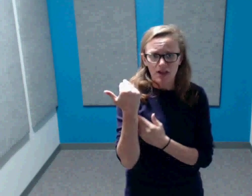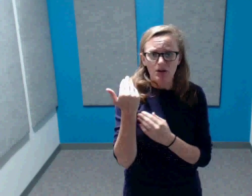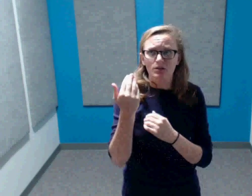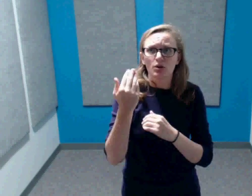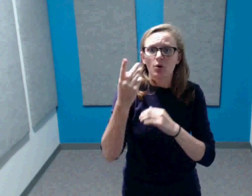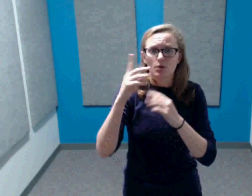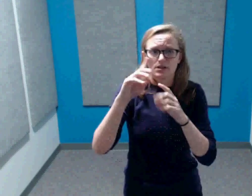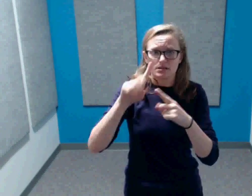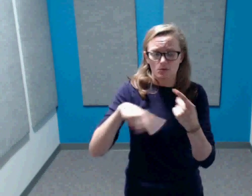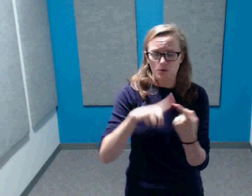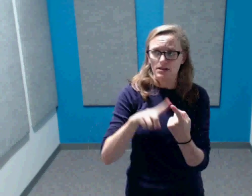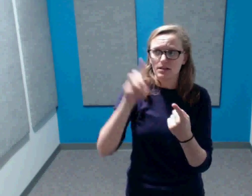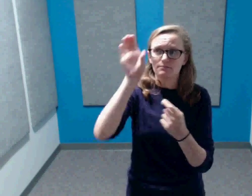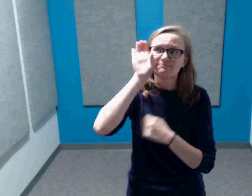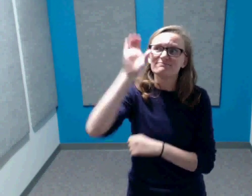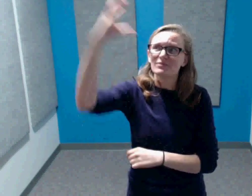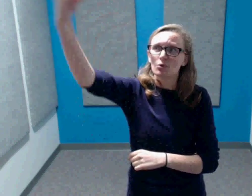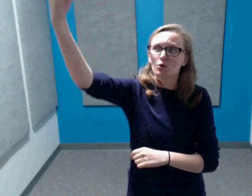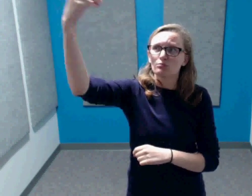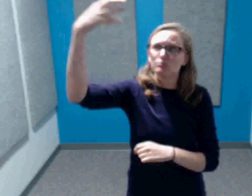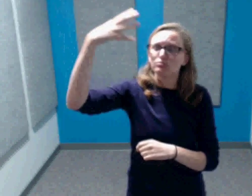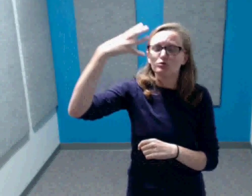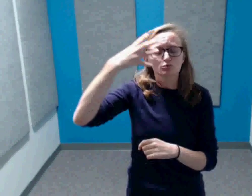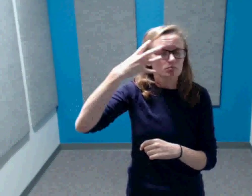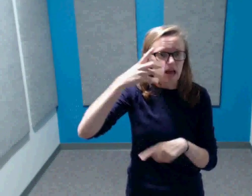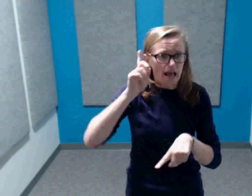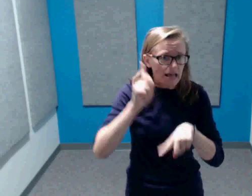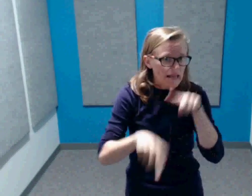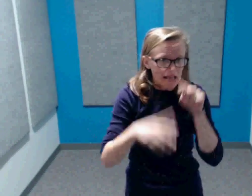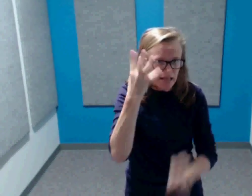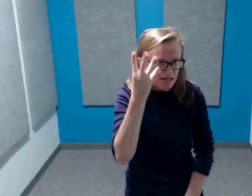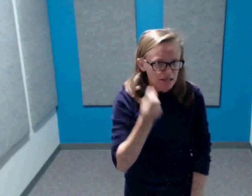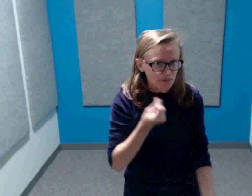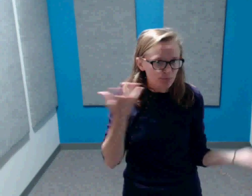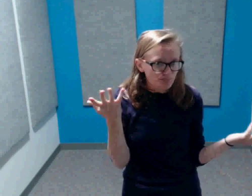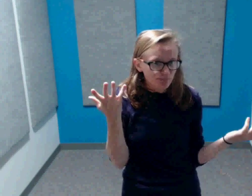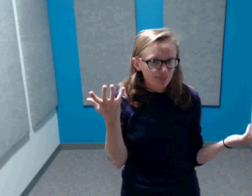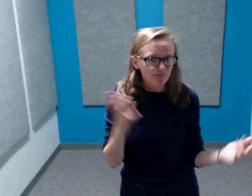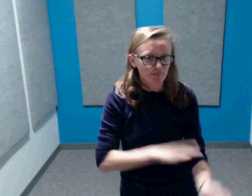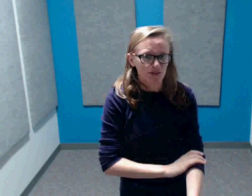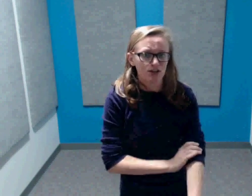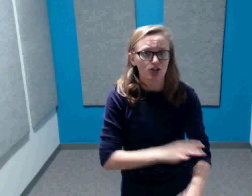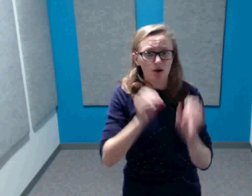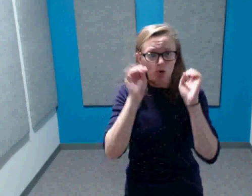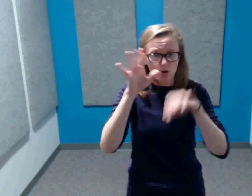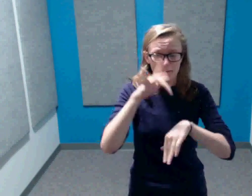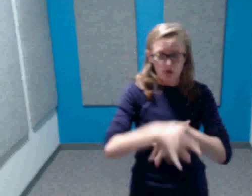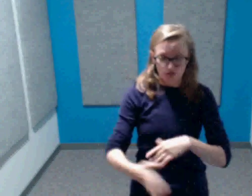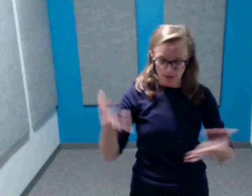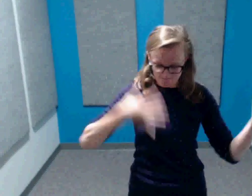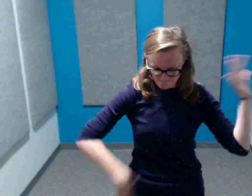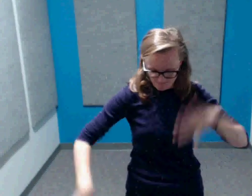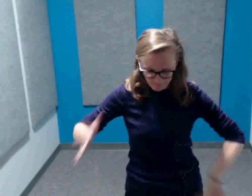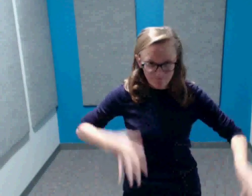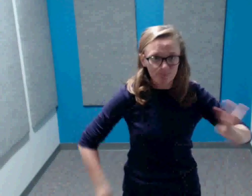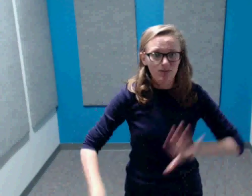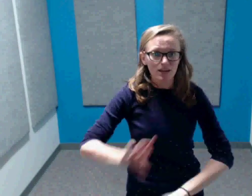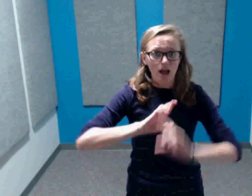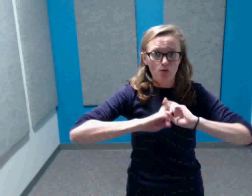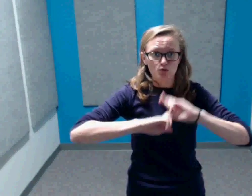up. And when the sun comes up and daylight happens, I got up early and I got dressed and I was ready to go out for the bus stop. And so I